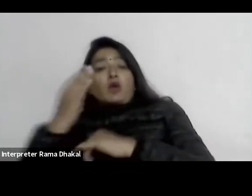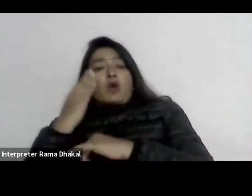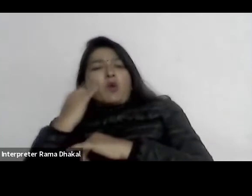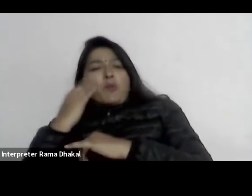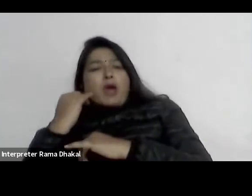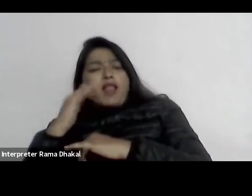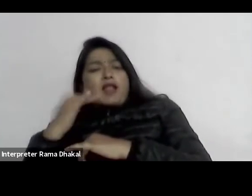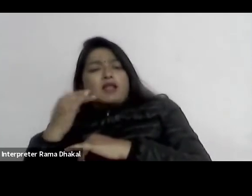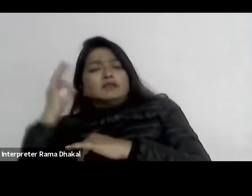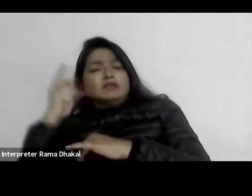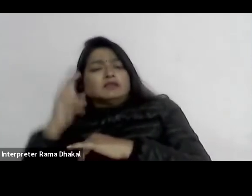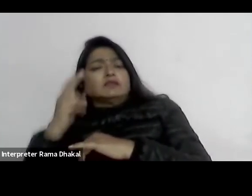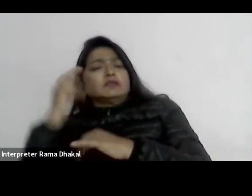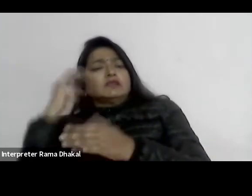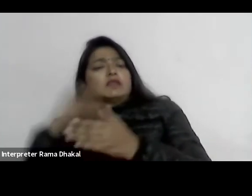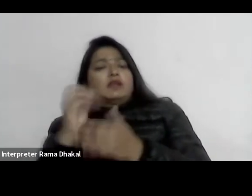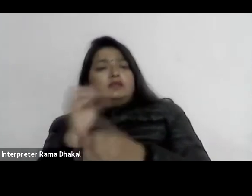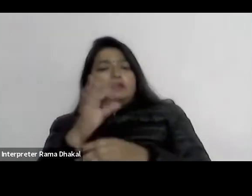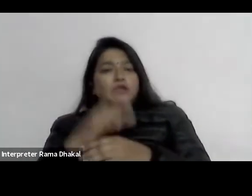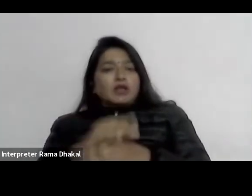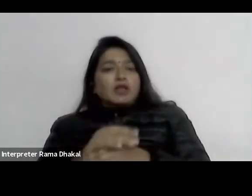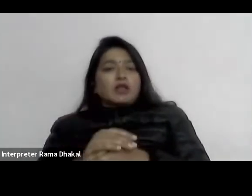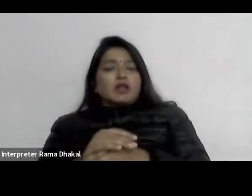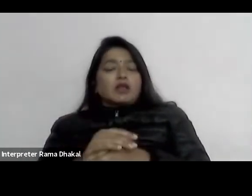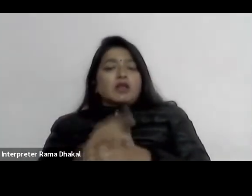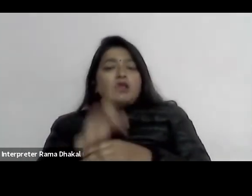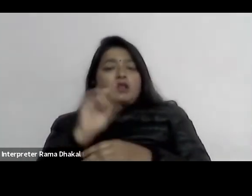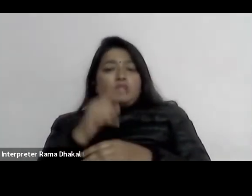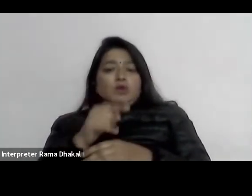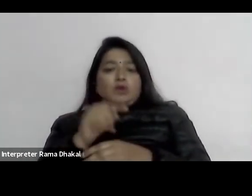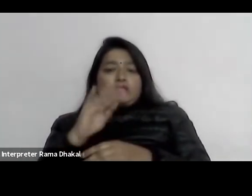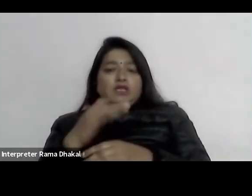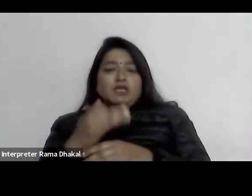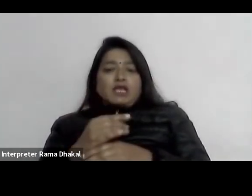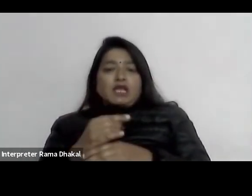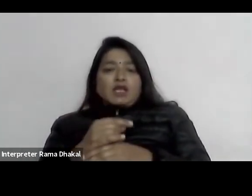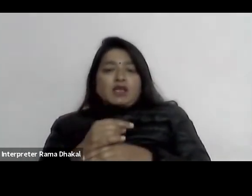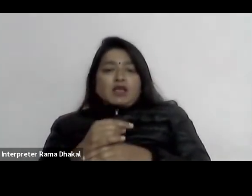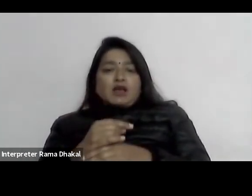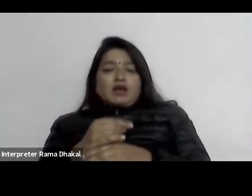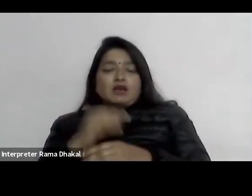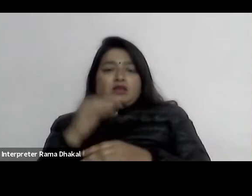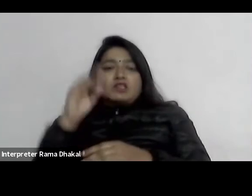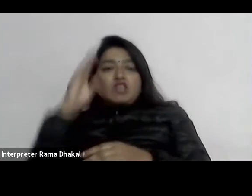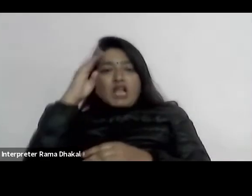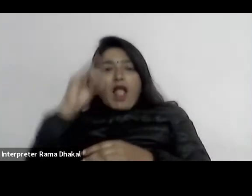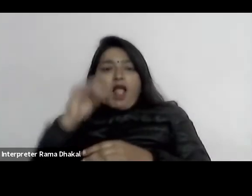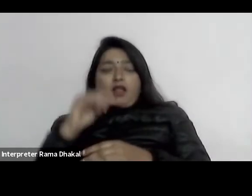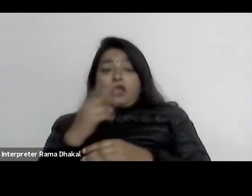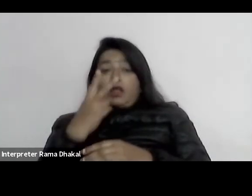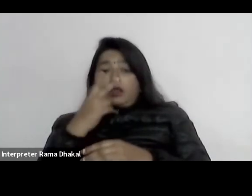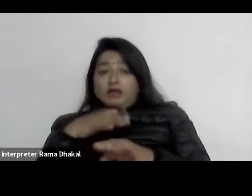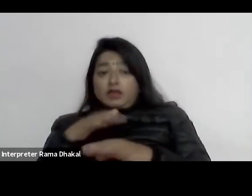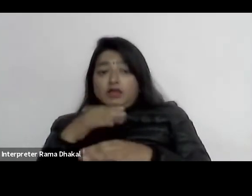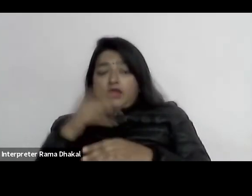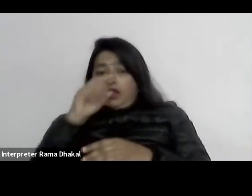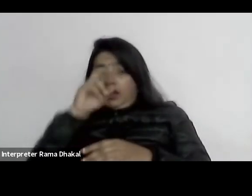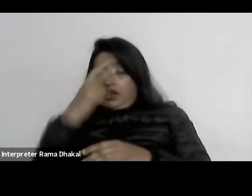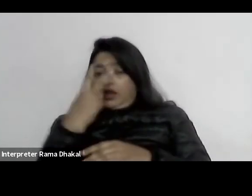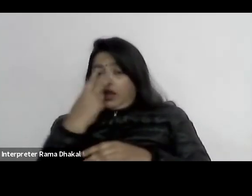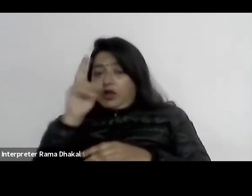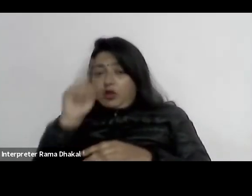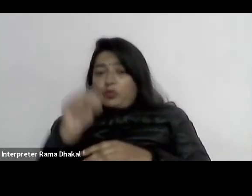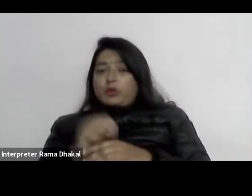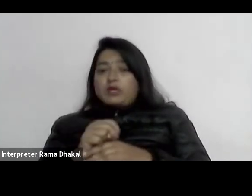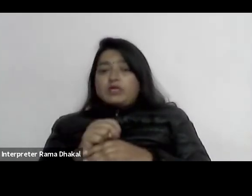of the state and that it is not a benign state that we are looking at. And when we are in partnership with the state